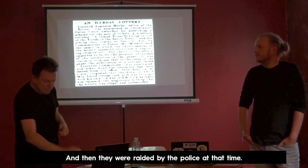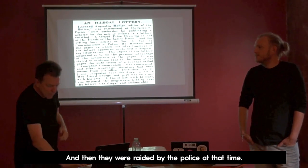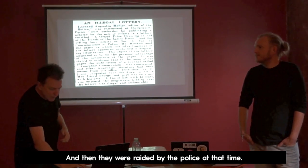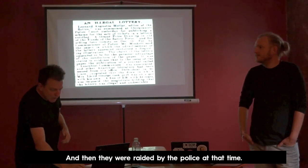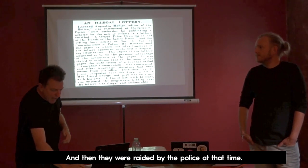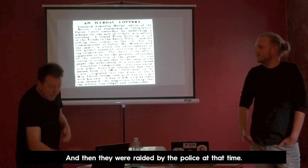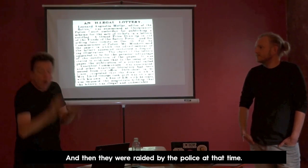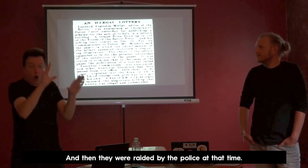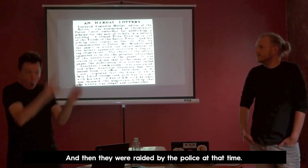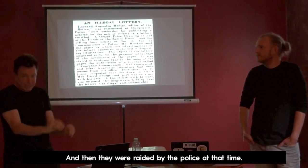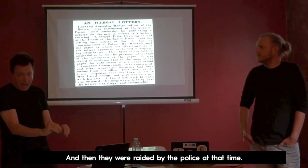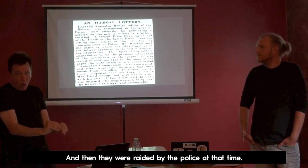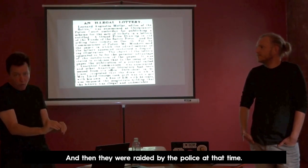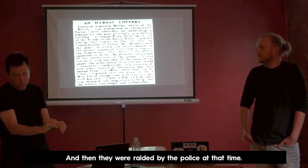by the police at that time. Satire was raided.